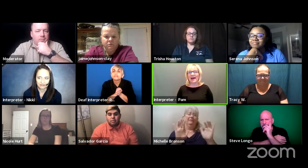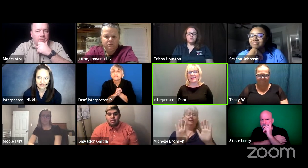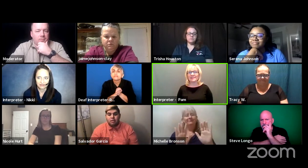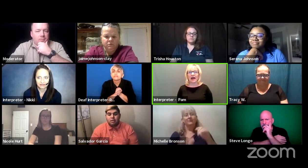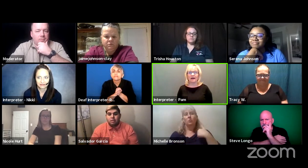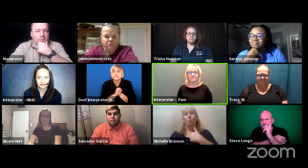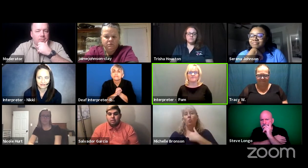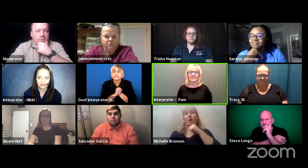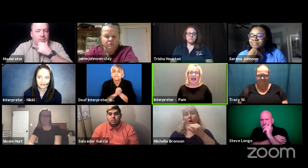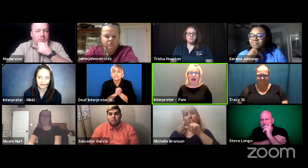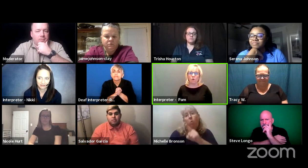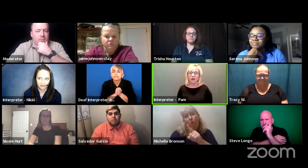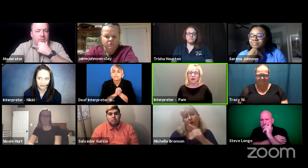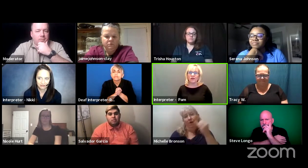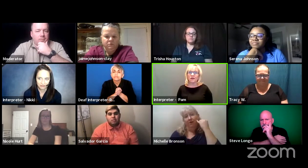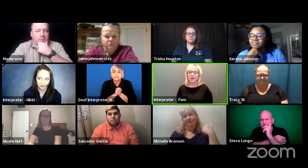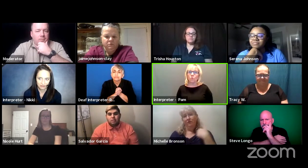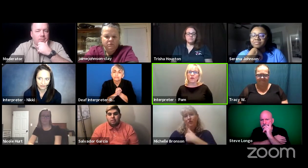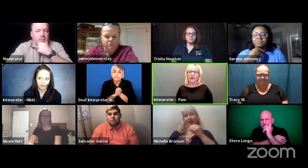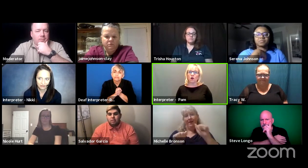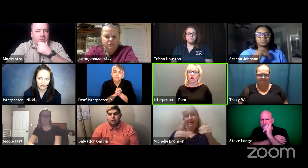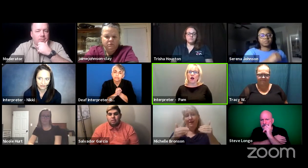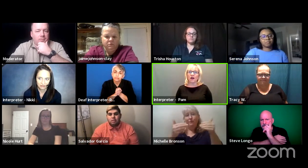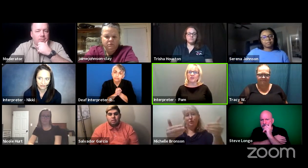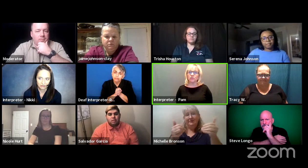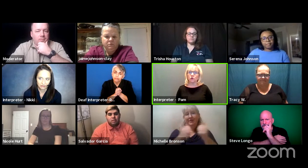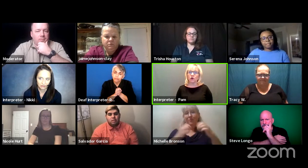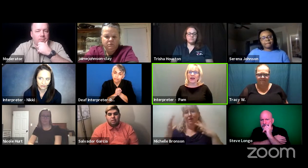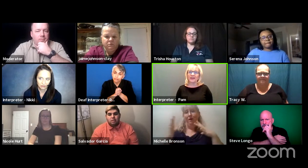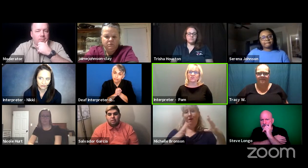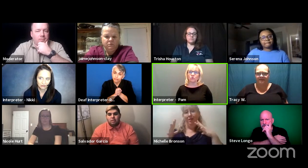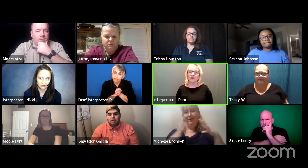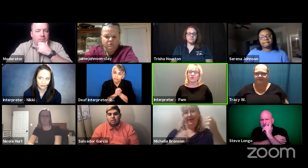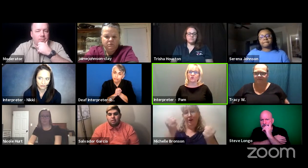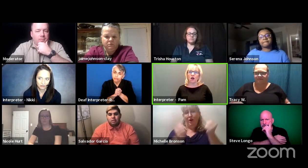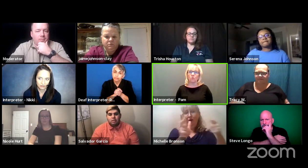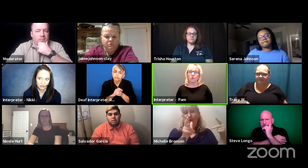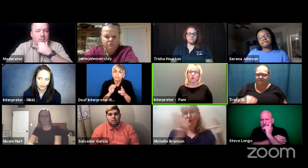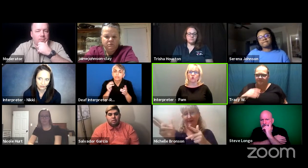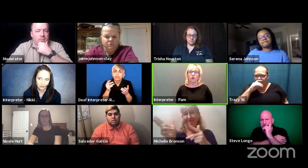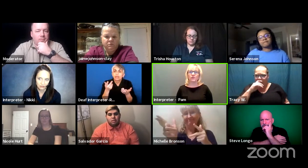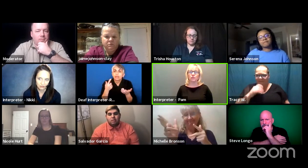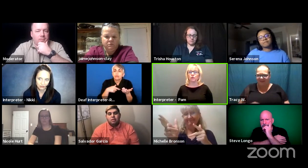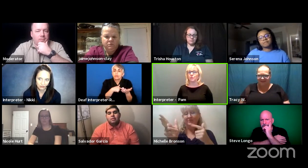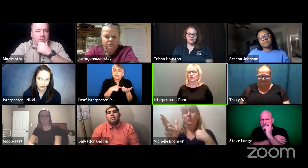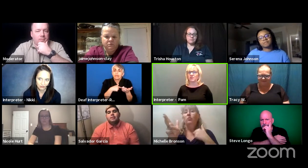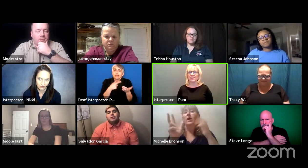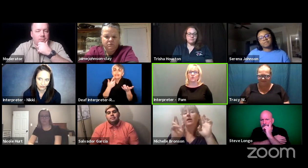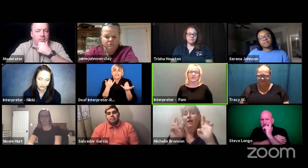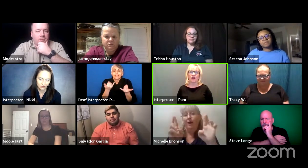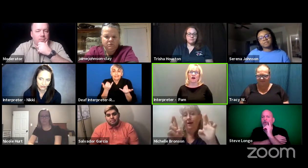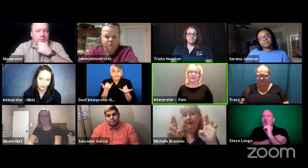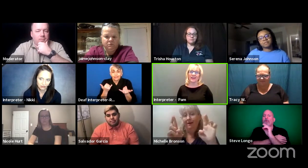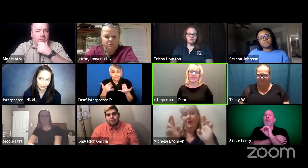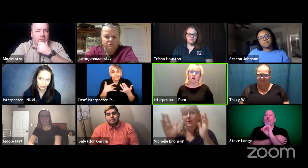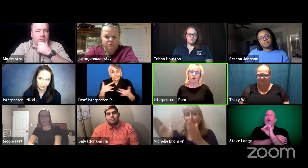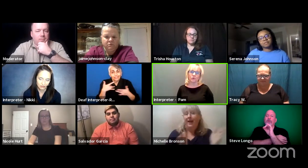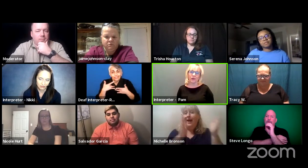as of now, we are unsure as to whether or not we are going to proceed with the holiday car